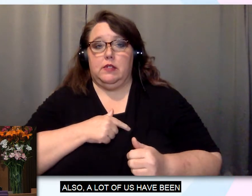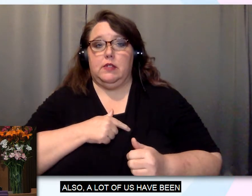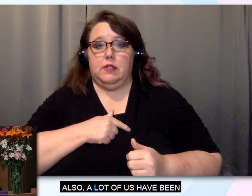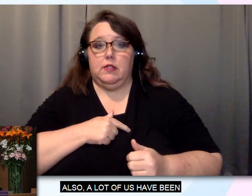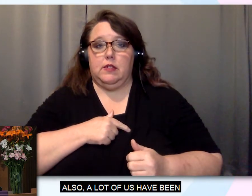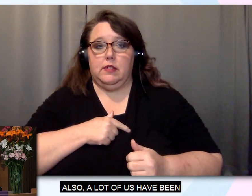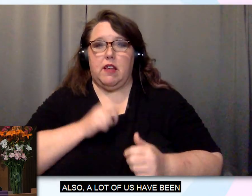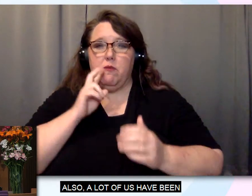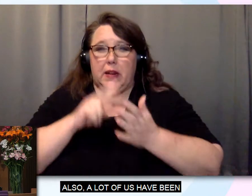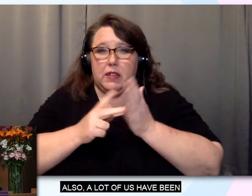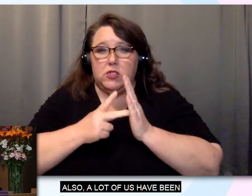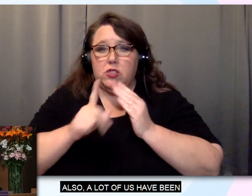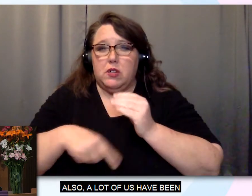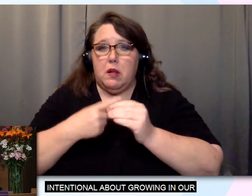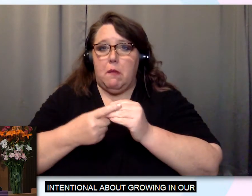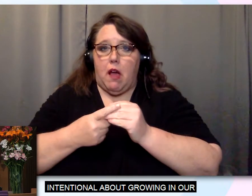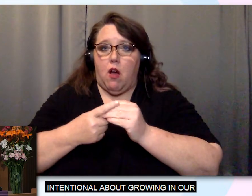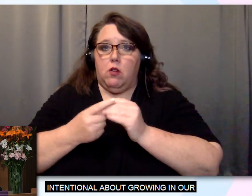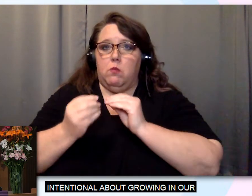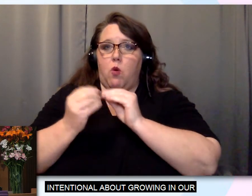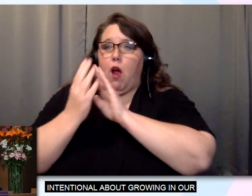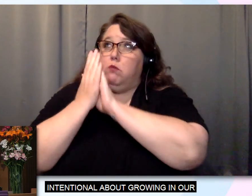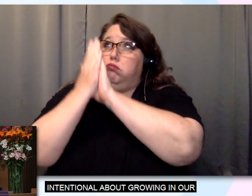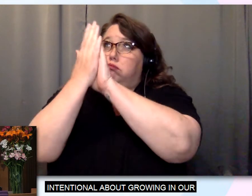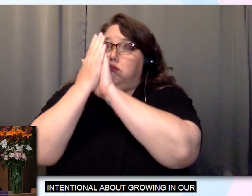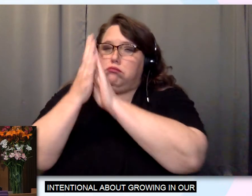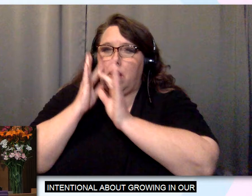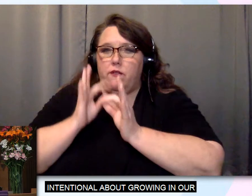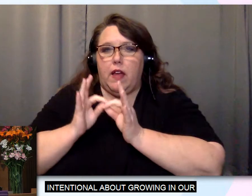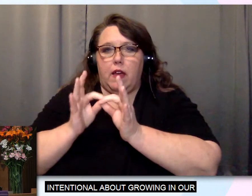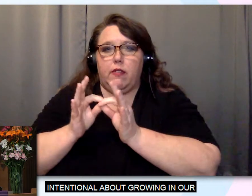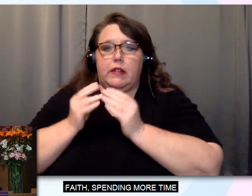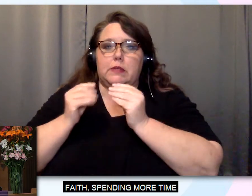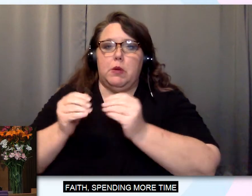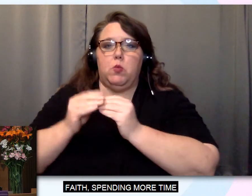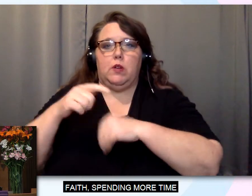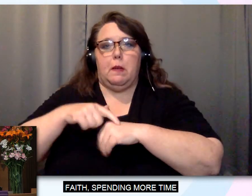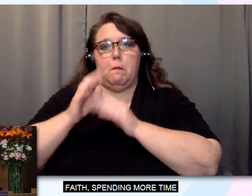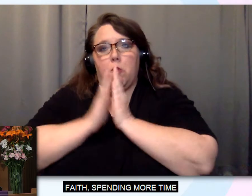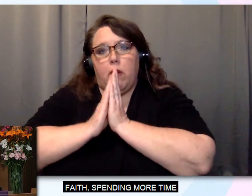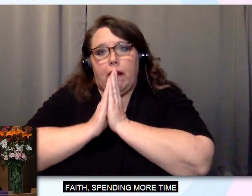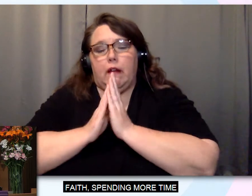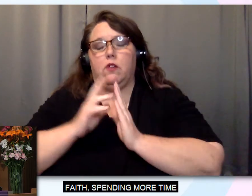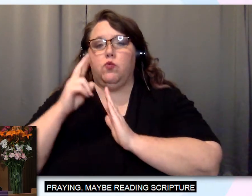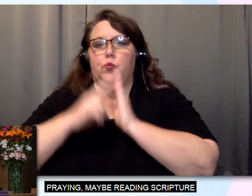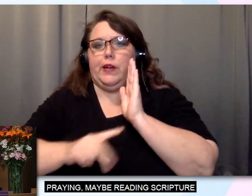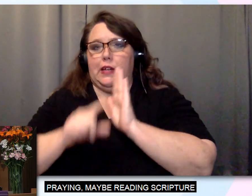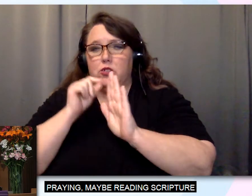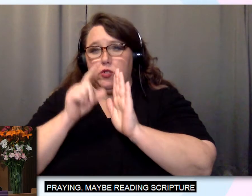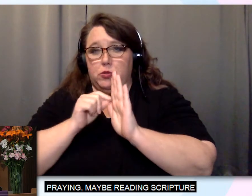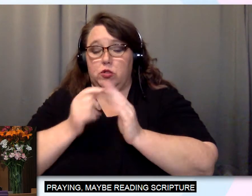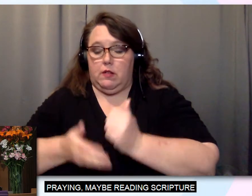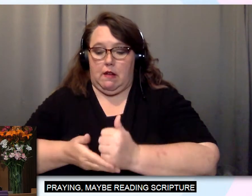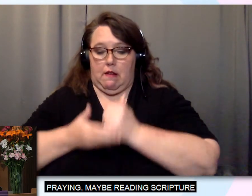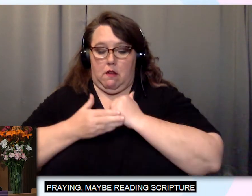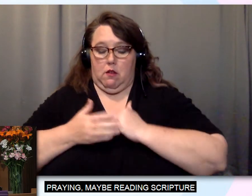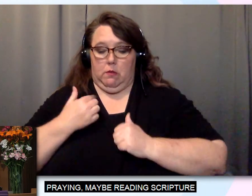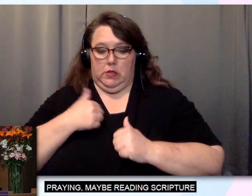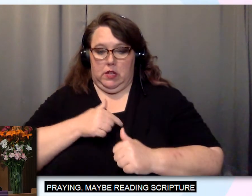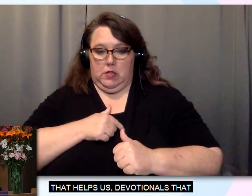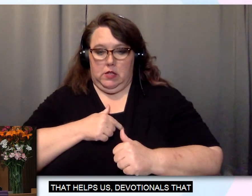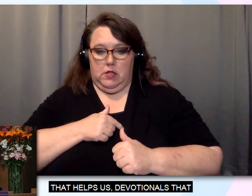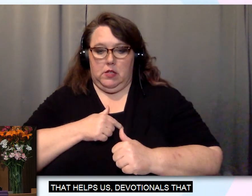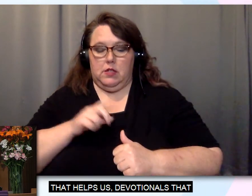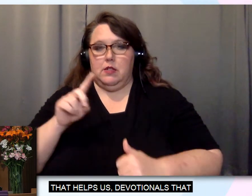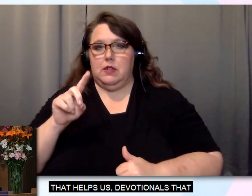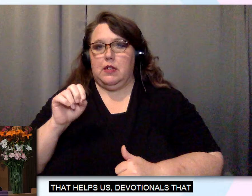have been intentional about growing in our faith, spending more time praying, maybe reading scripture that